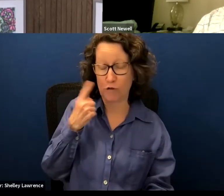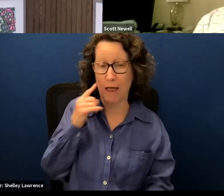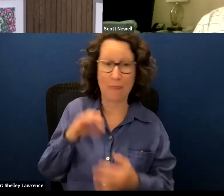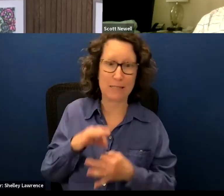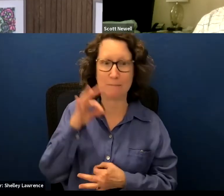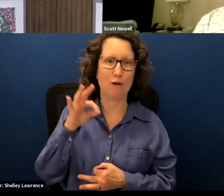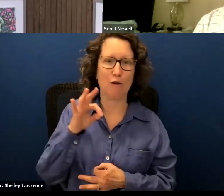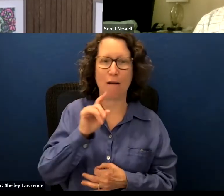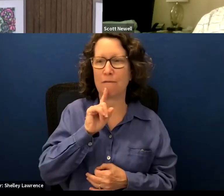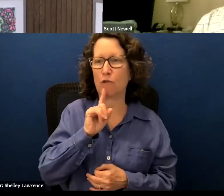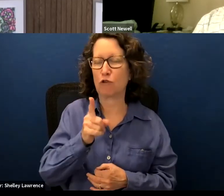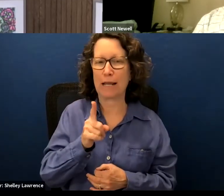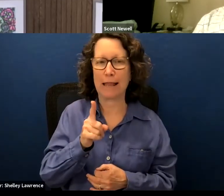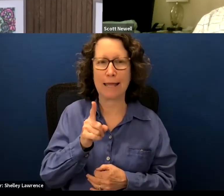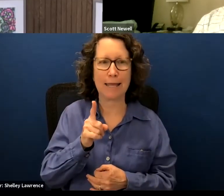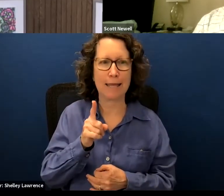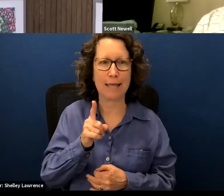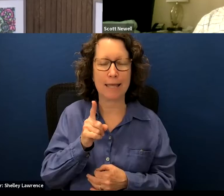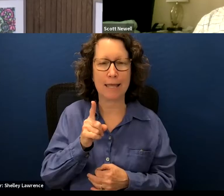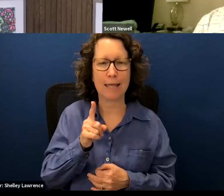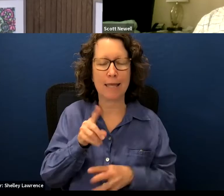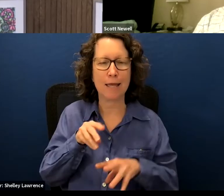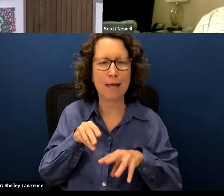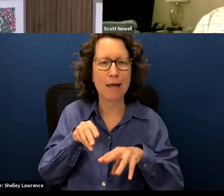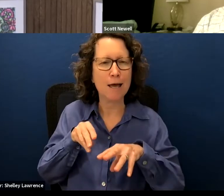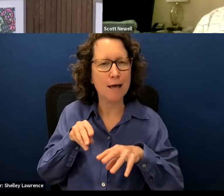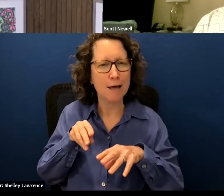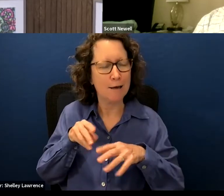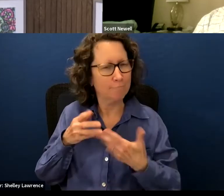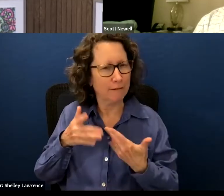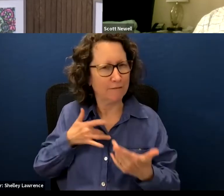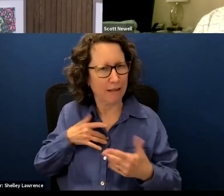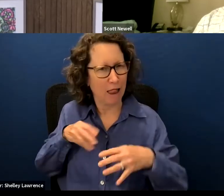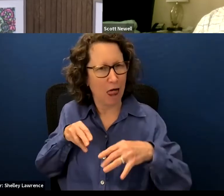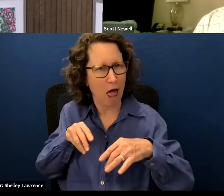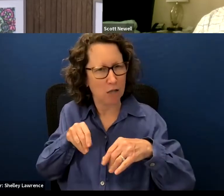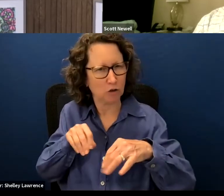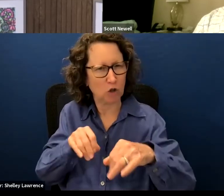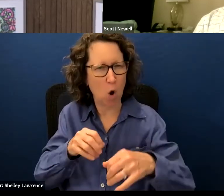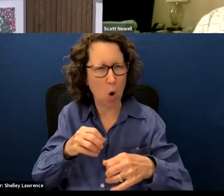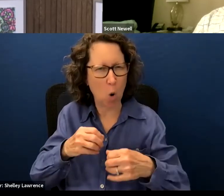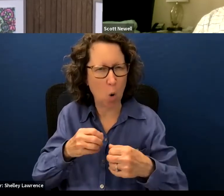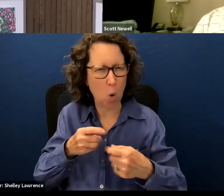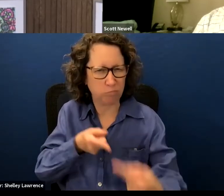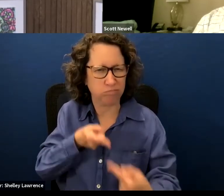of really sows the seeds of division. Because again, as